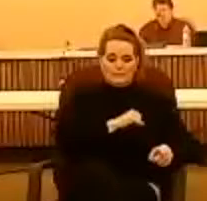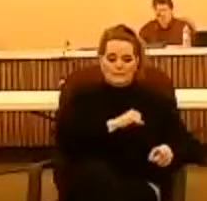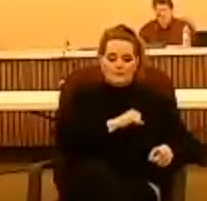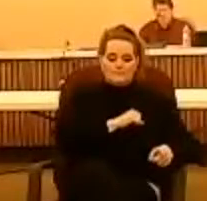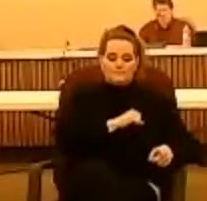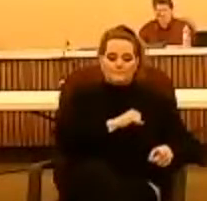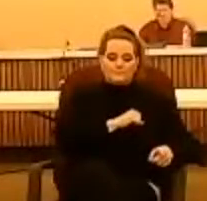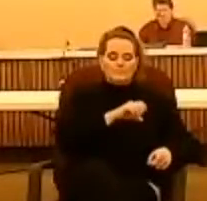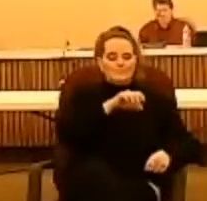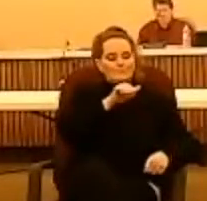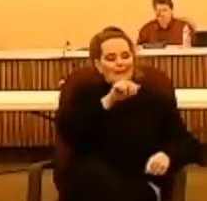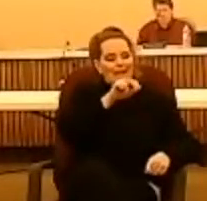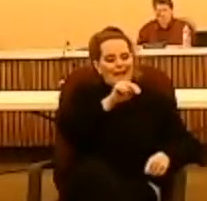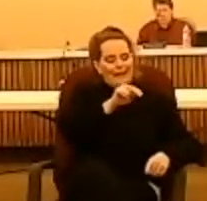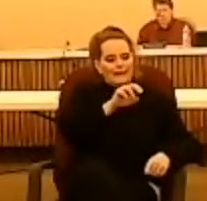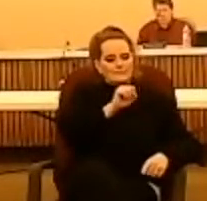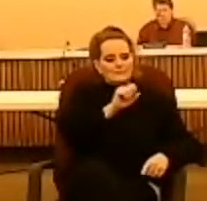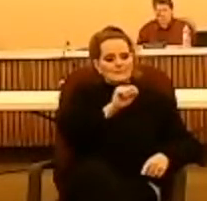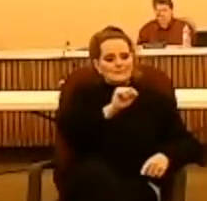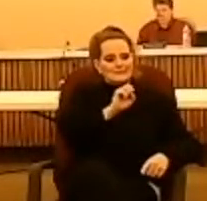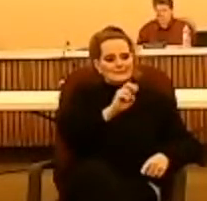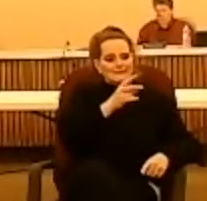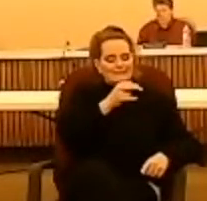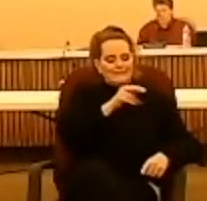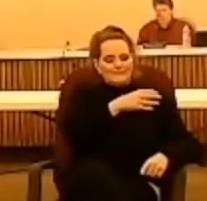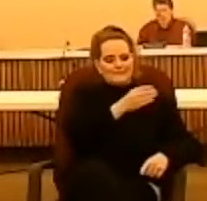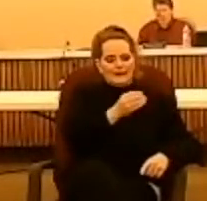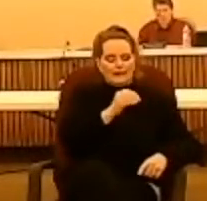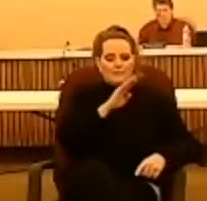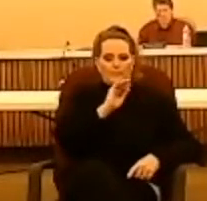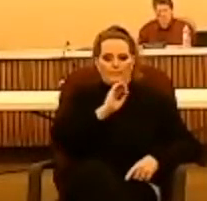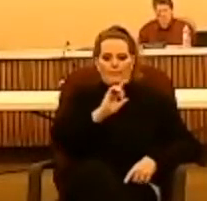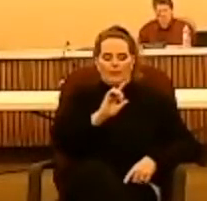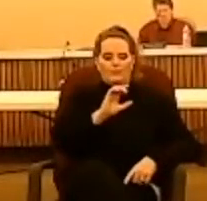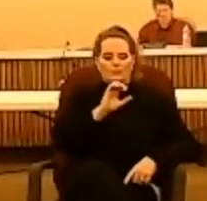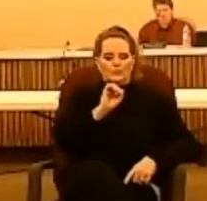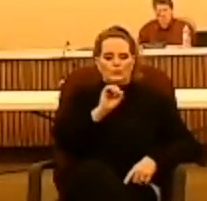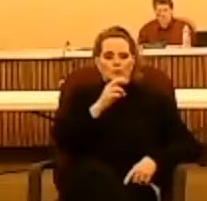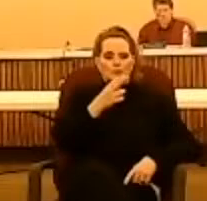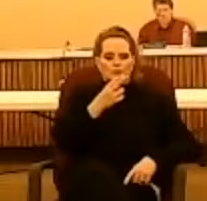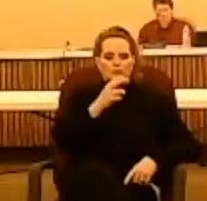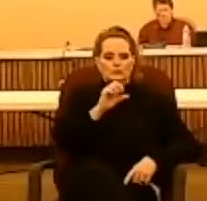Ann Stevens and Bill Shattuck have